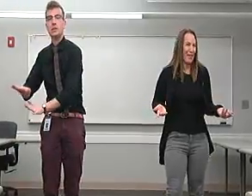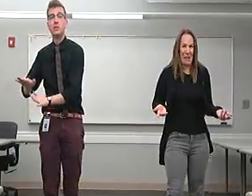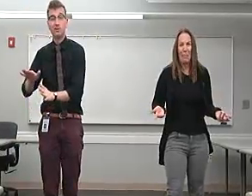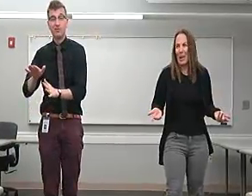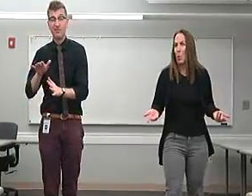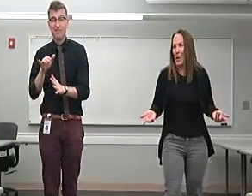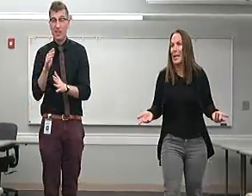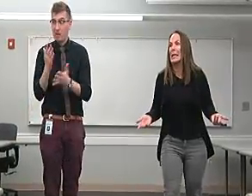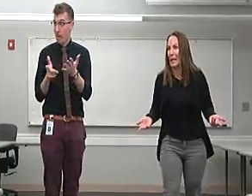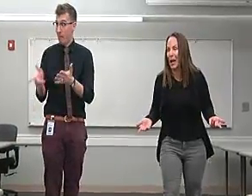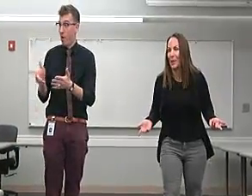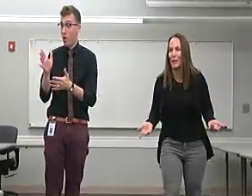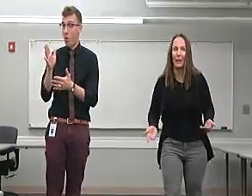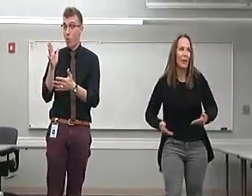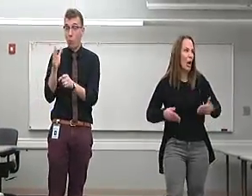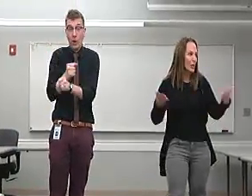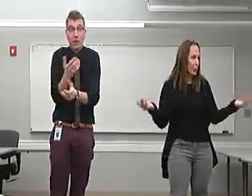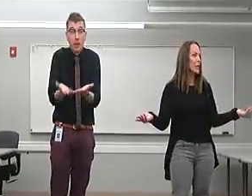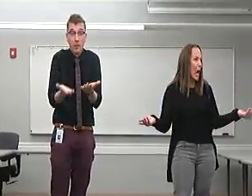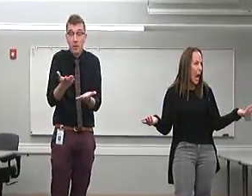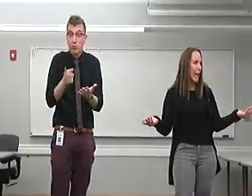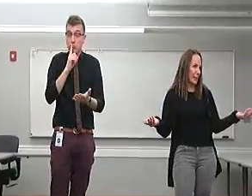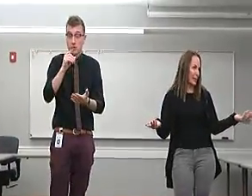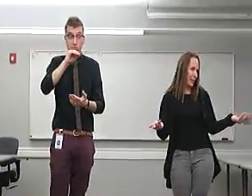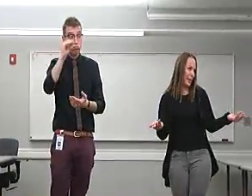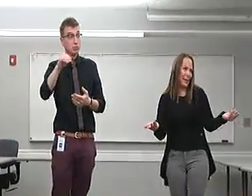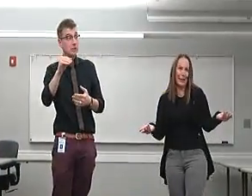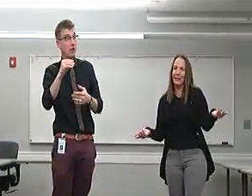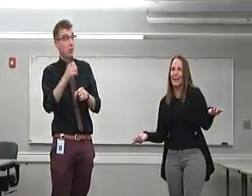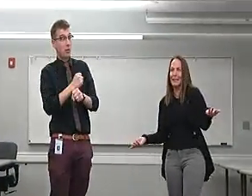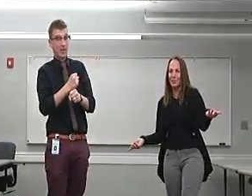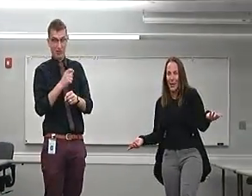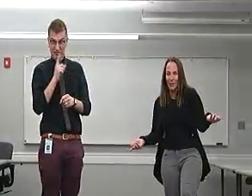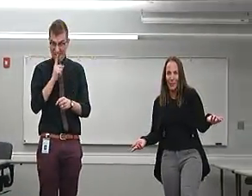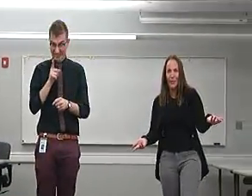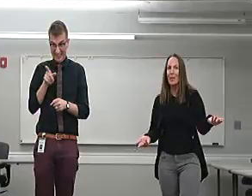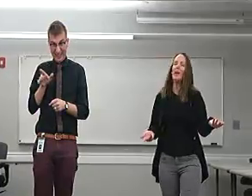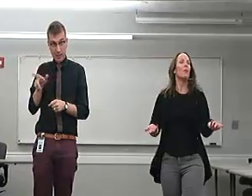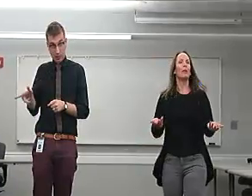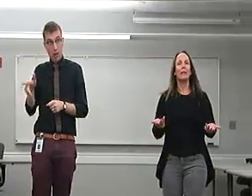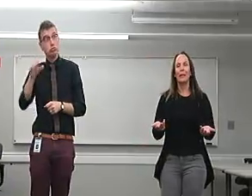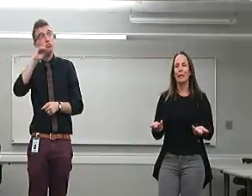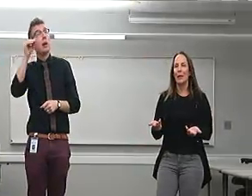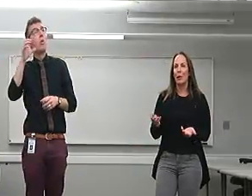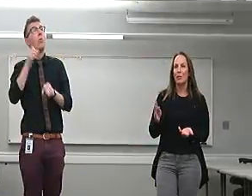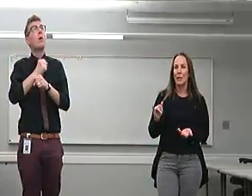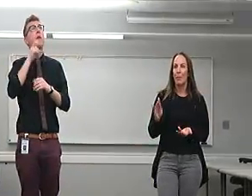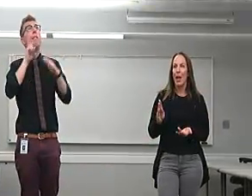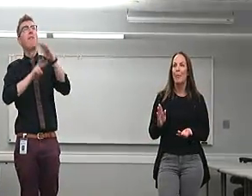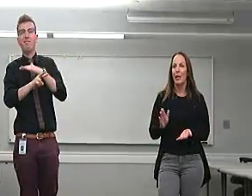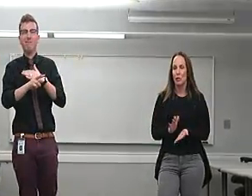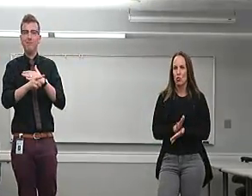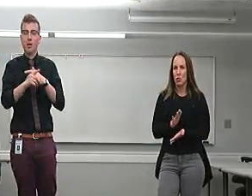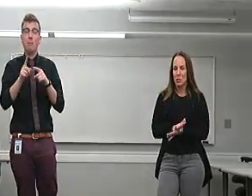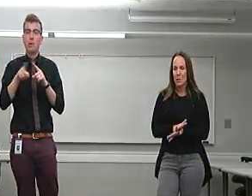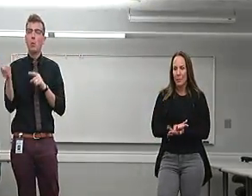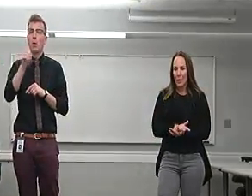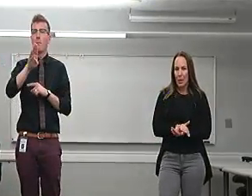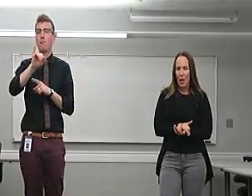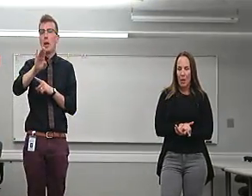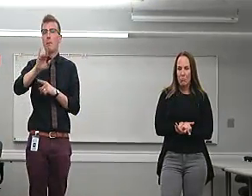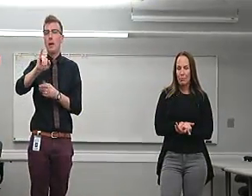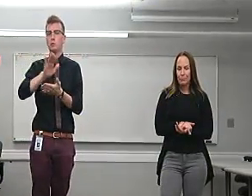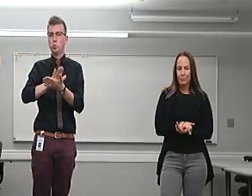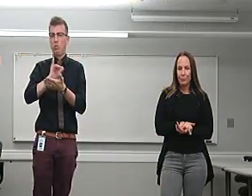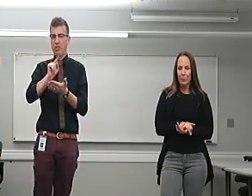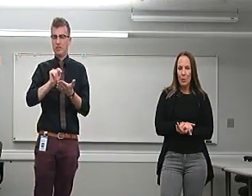win. The odds were not in Leah's favor. When Leah was at a bye-bye school,